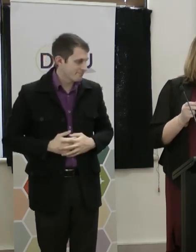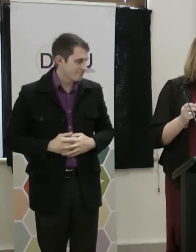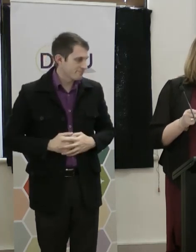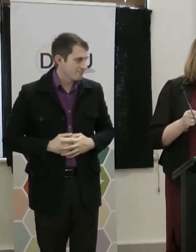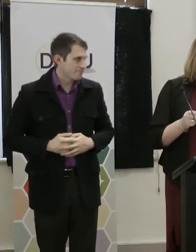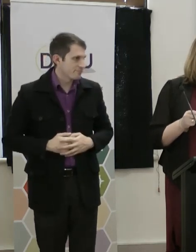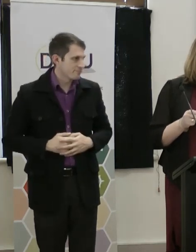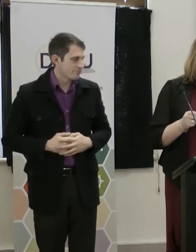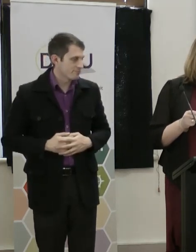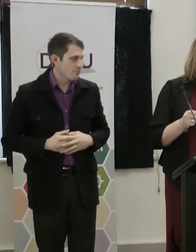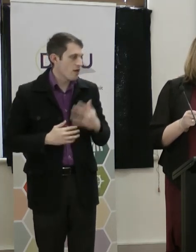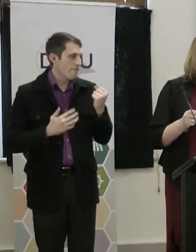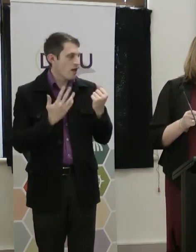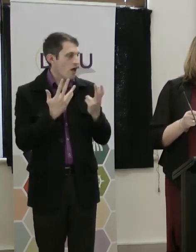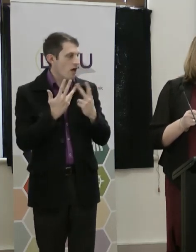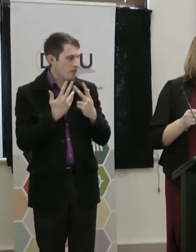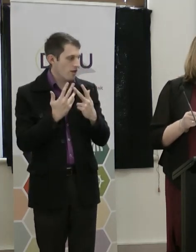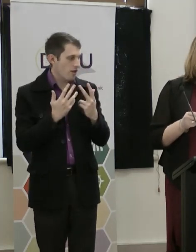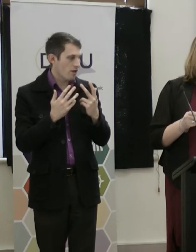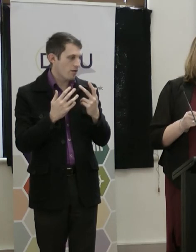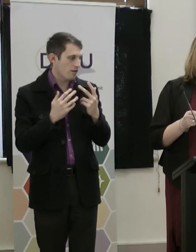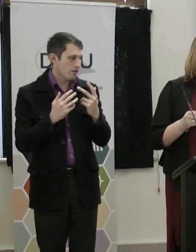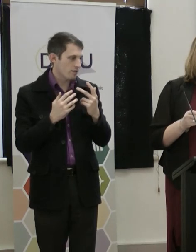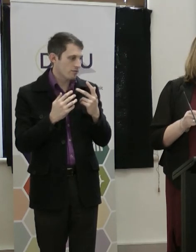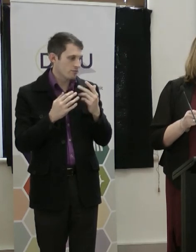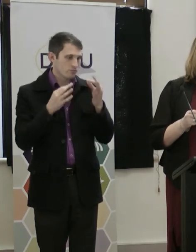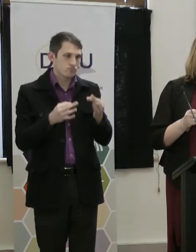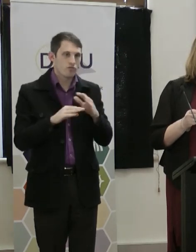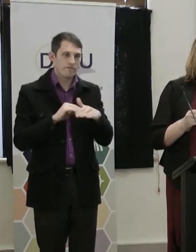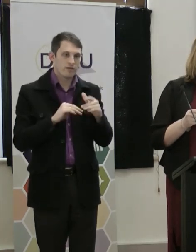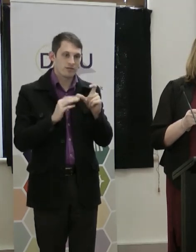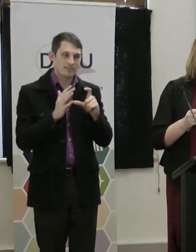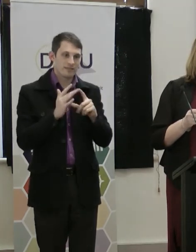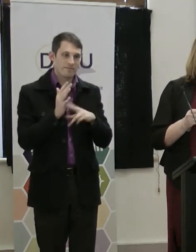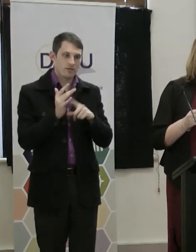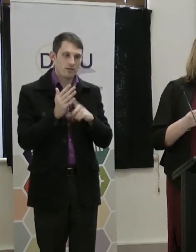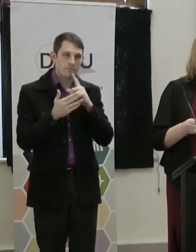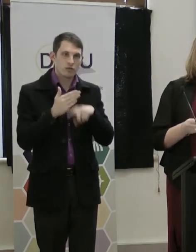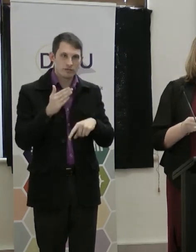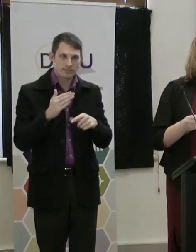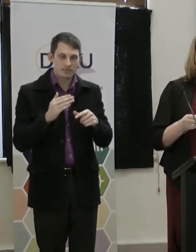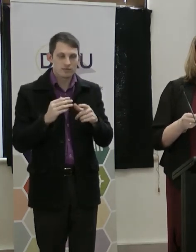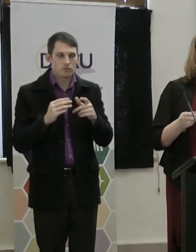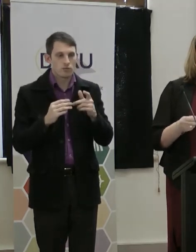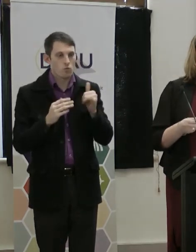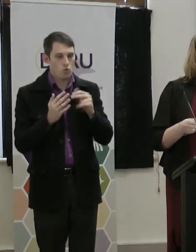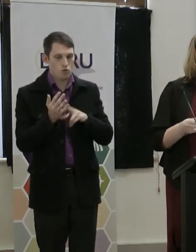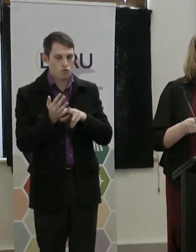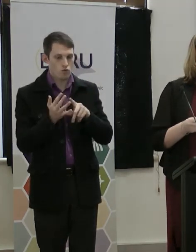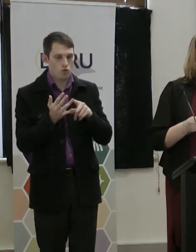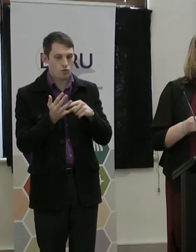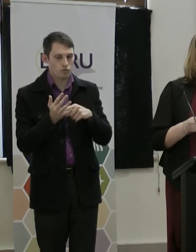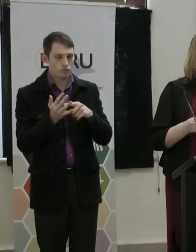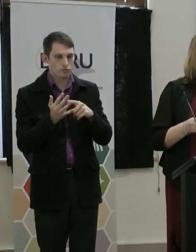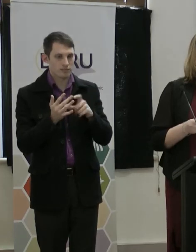We have a range of other measures that we can take as well, including civil penalties and notices, infringement notices that